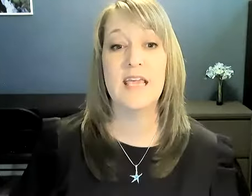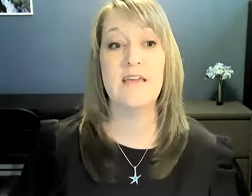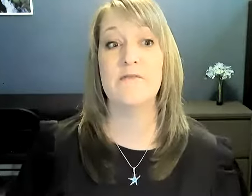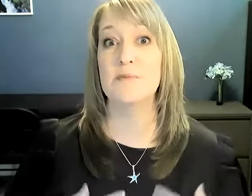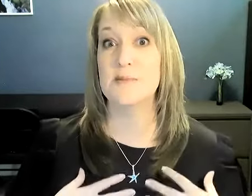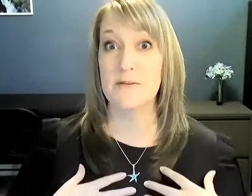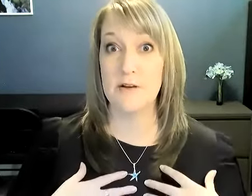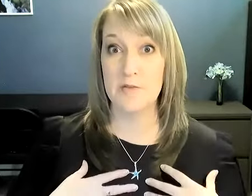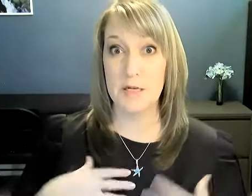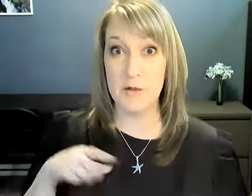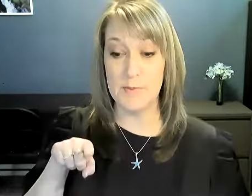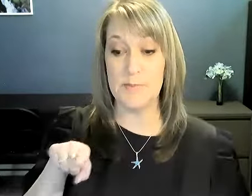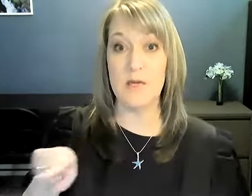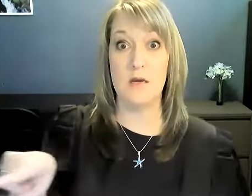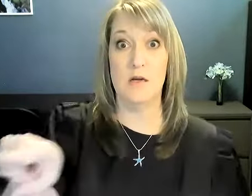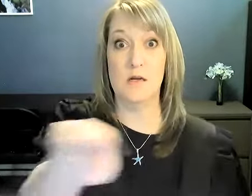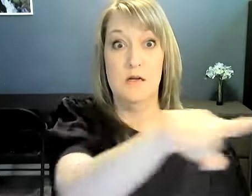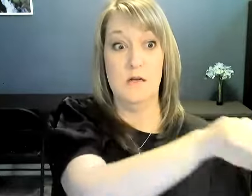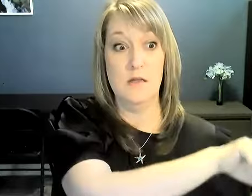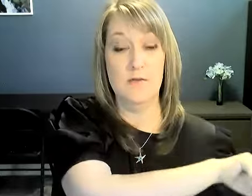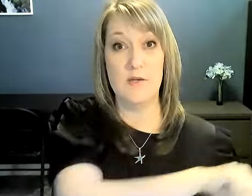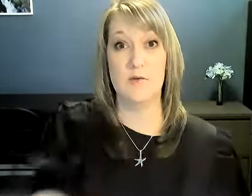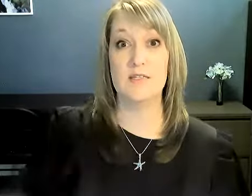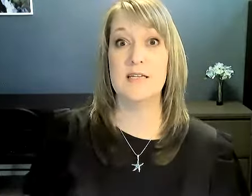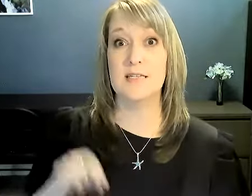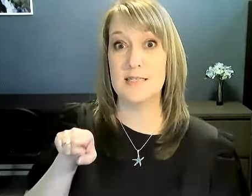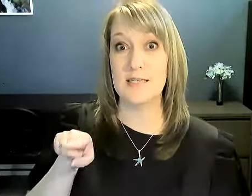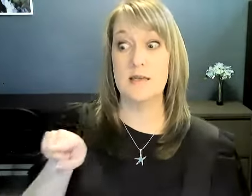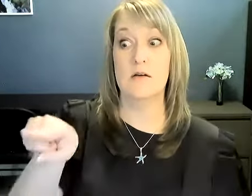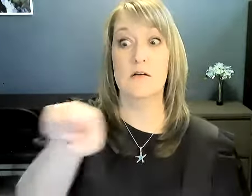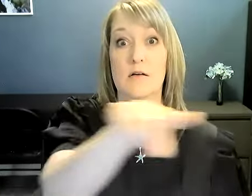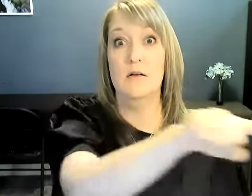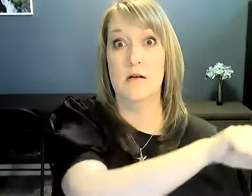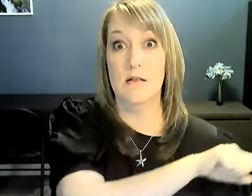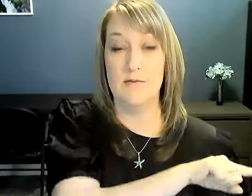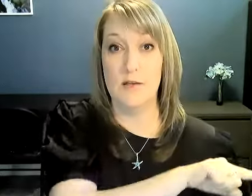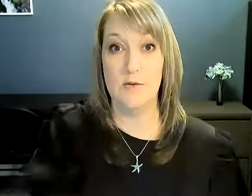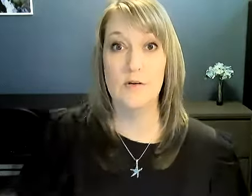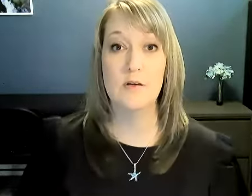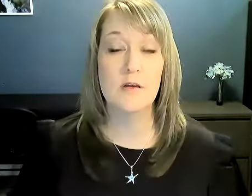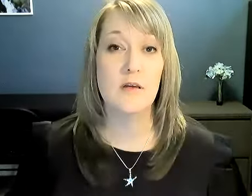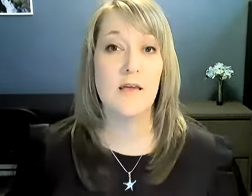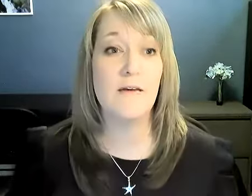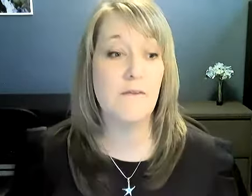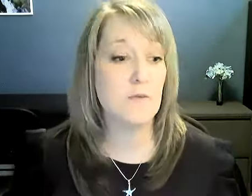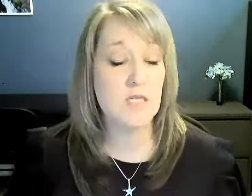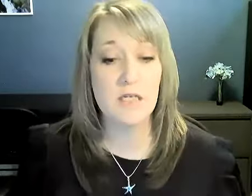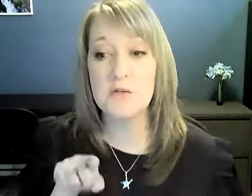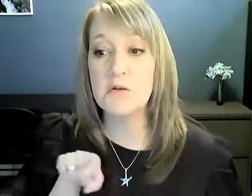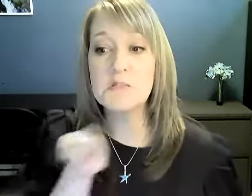If I'm speaking in front of a big group, it might be all of you. It's nice to see all of you. If I'm just talking to a